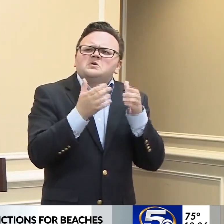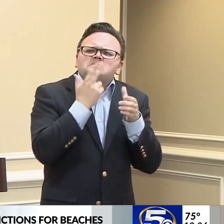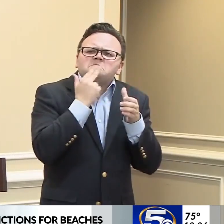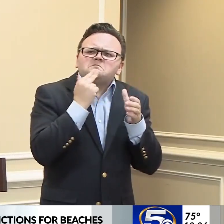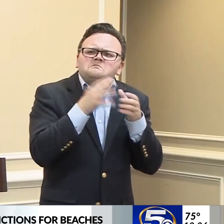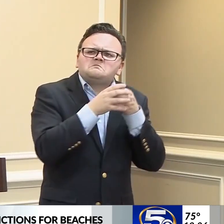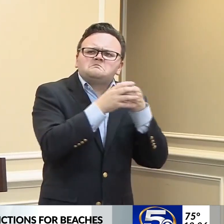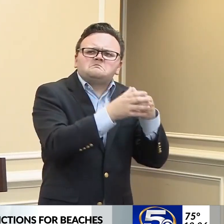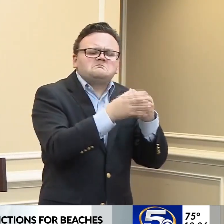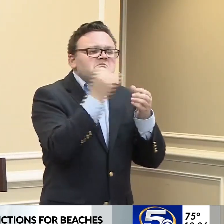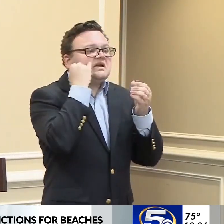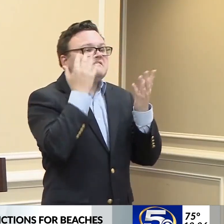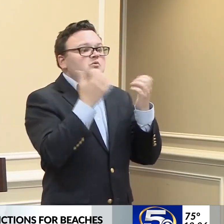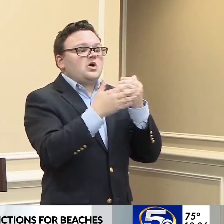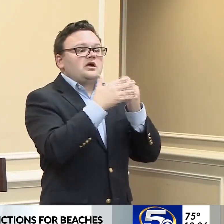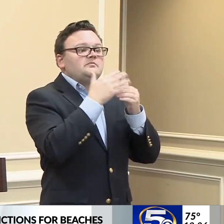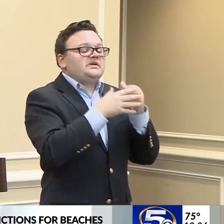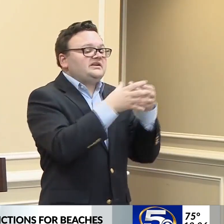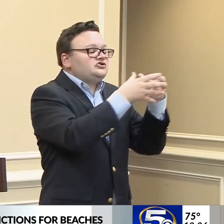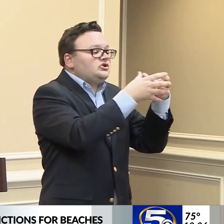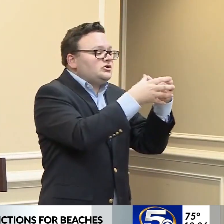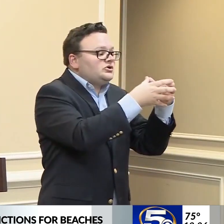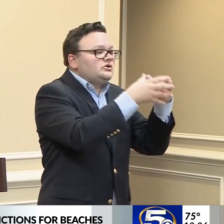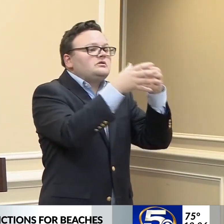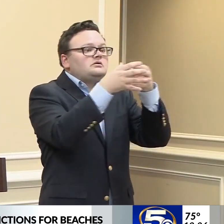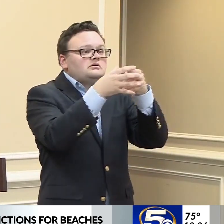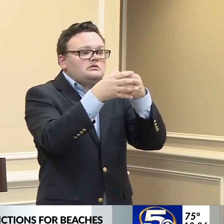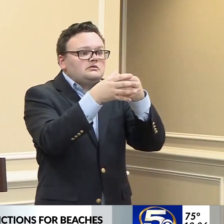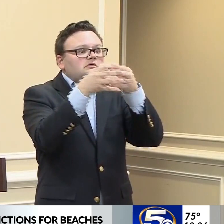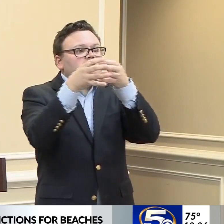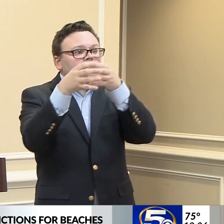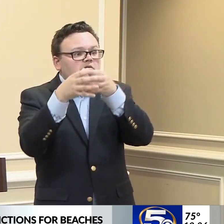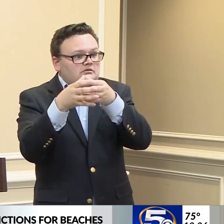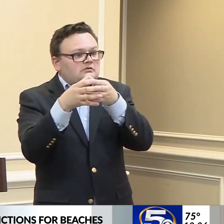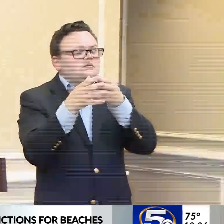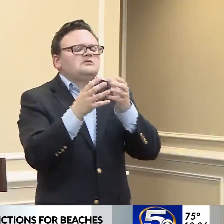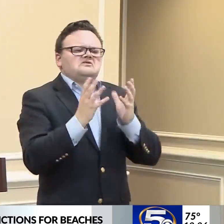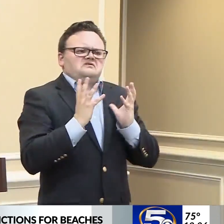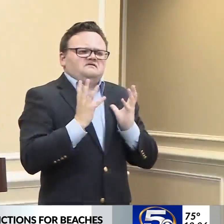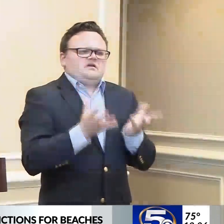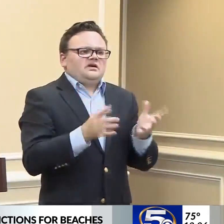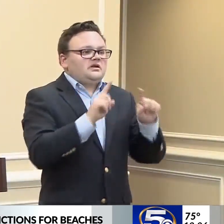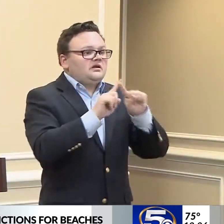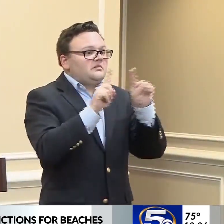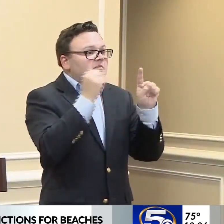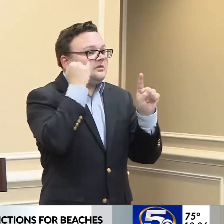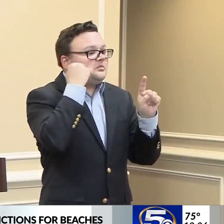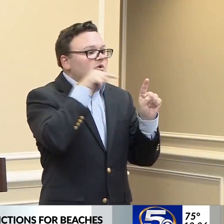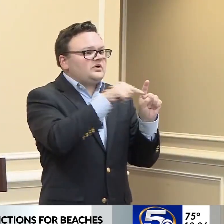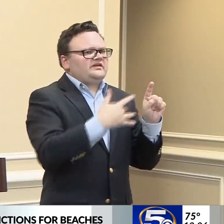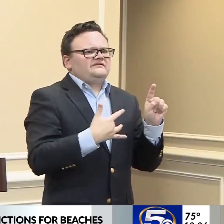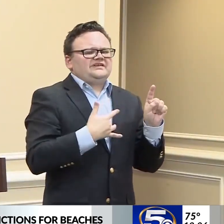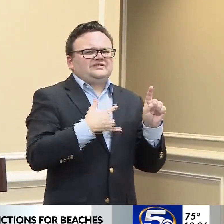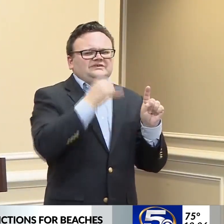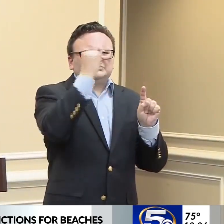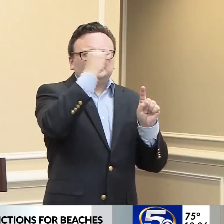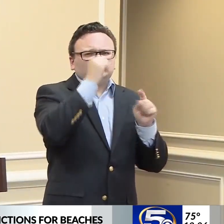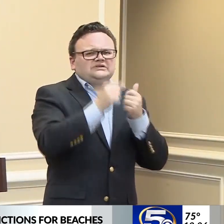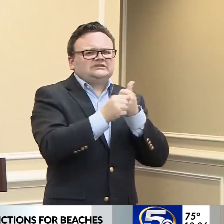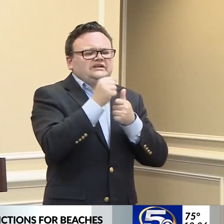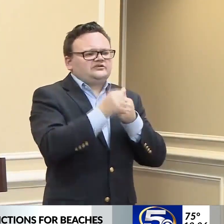restaurants must limit capacity to 50%. Florida has also banned gatherings of larger than 10 on the beaches. The governor also